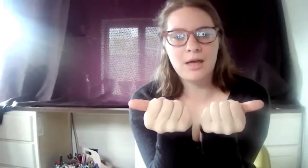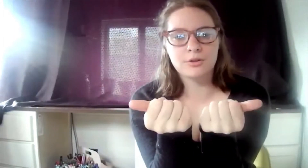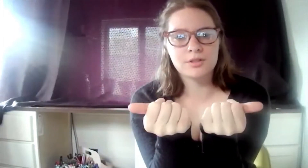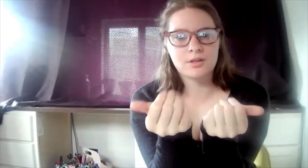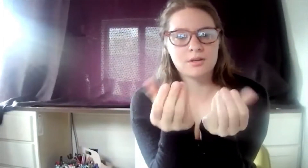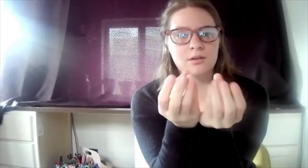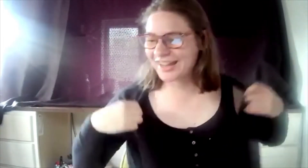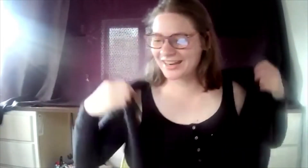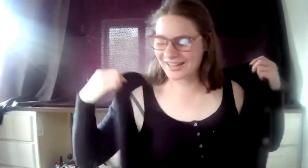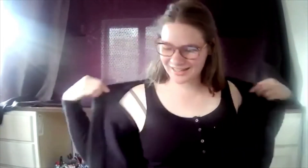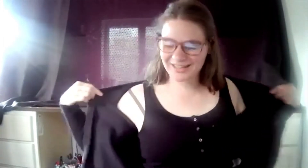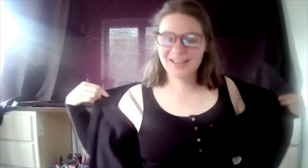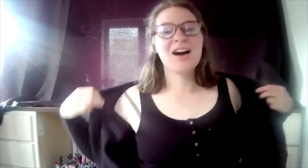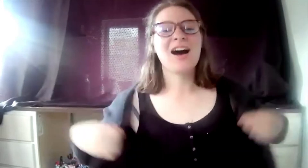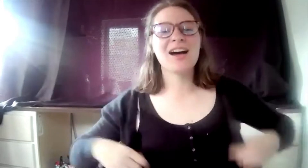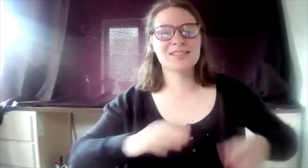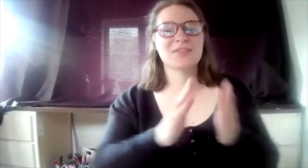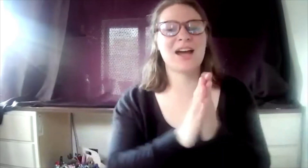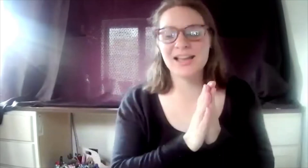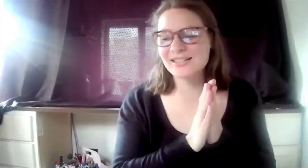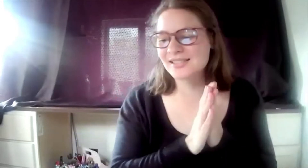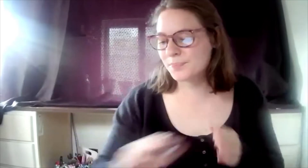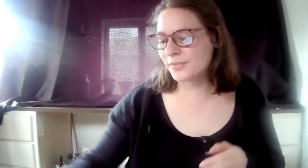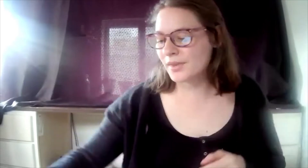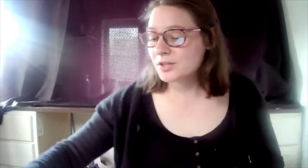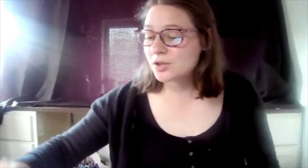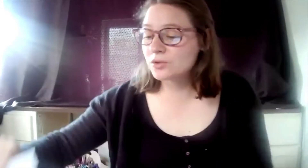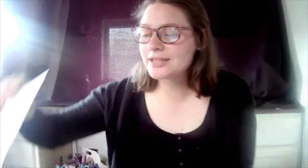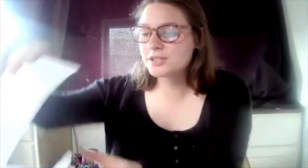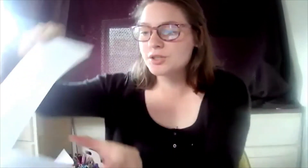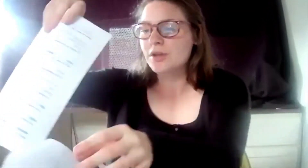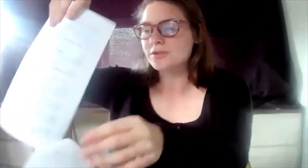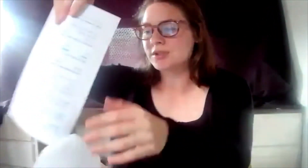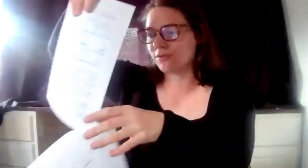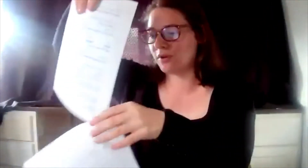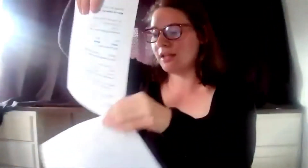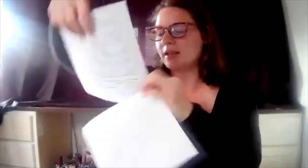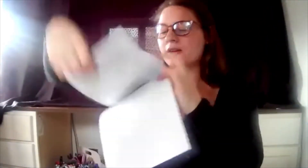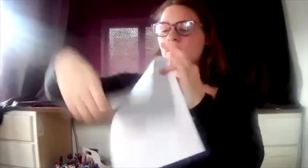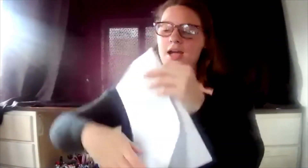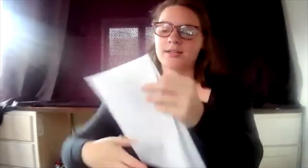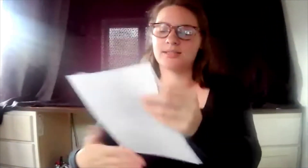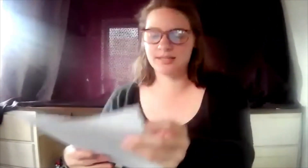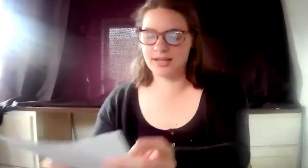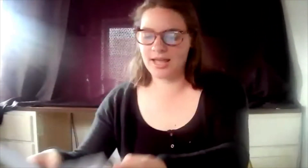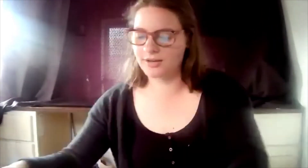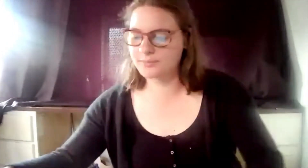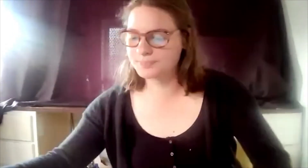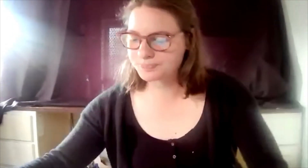Melt. Good. Awesome, guys. So let's do those three little lines together.